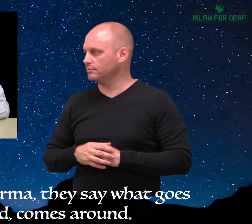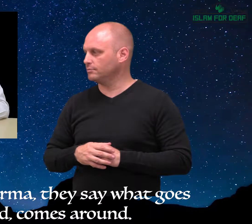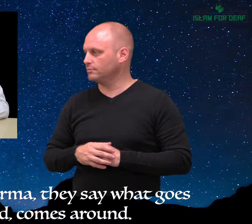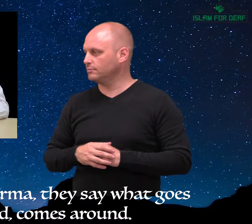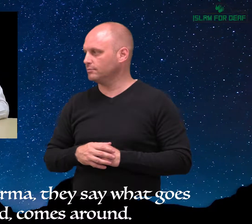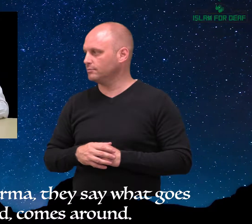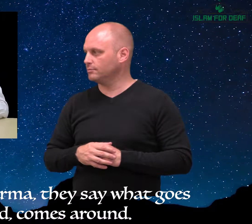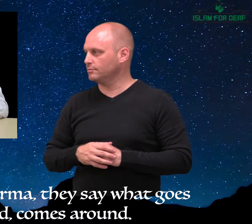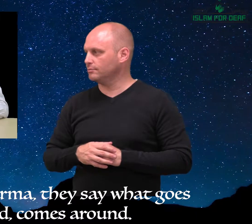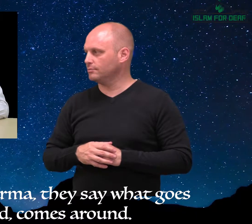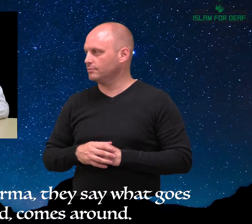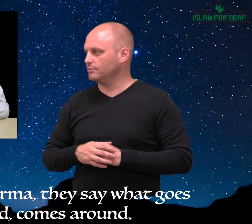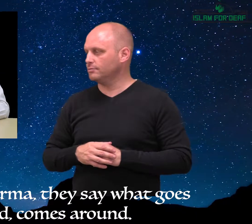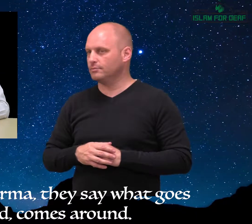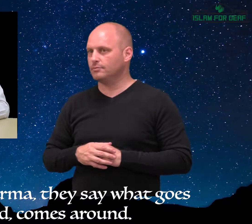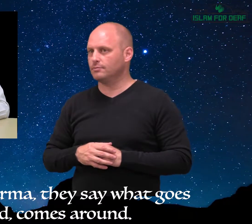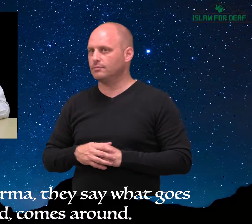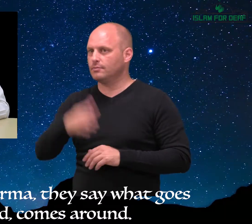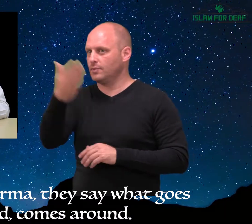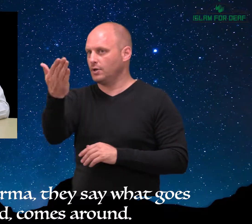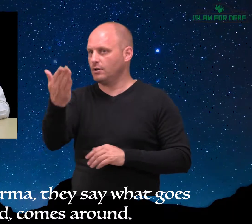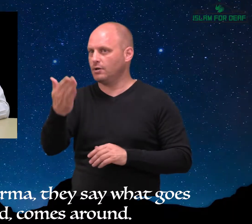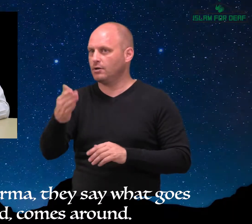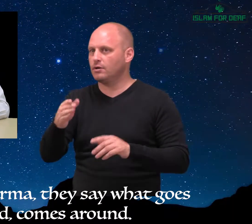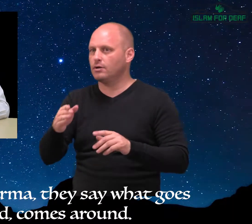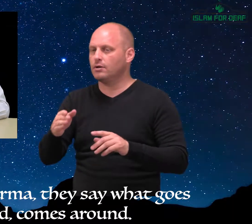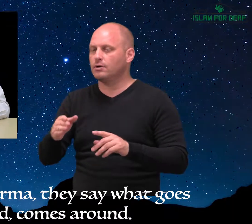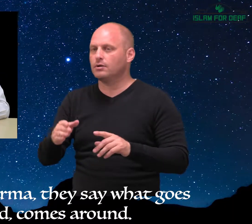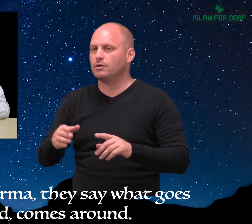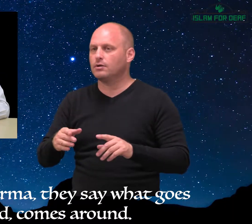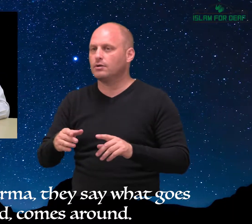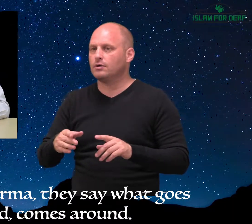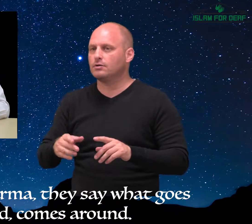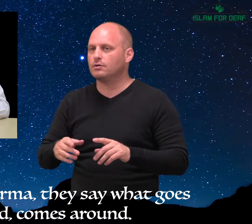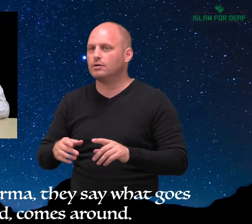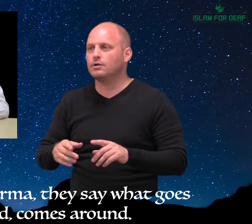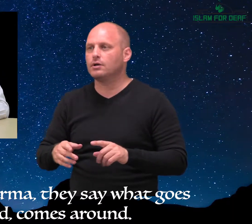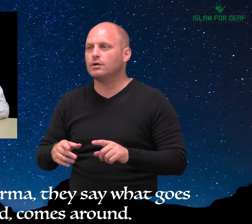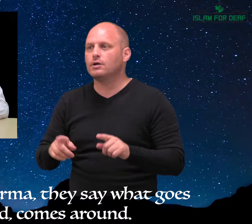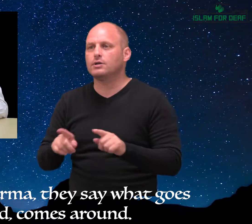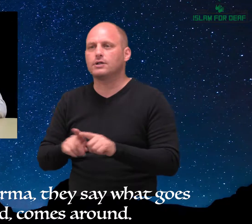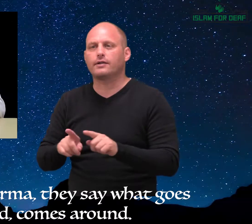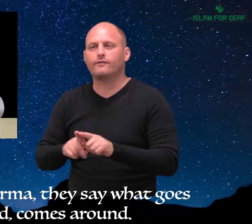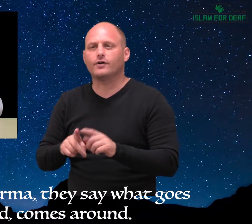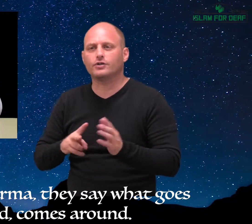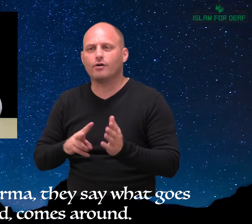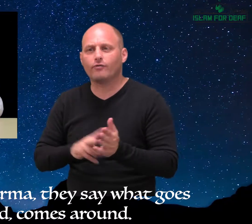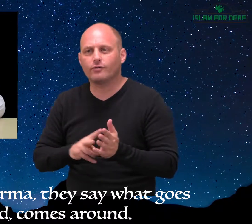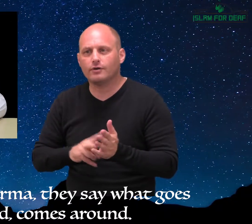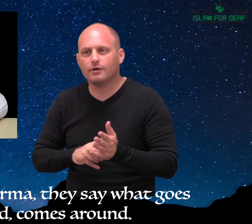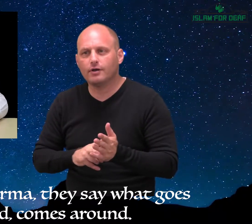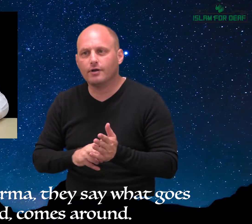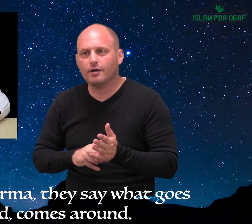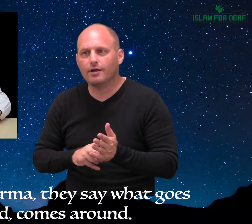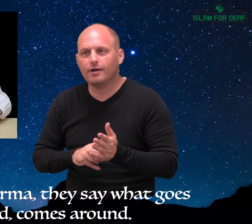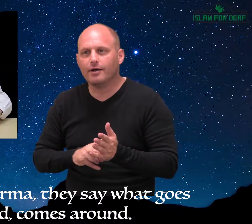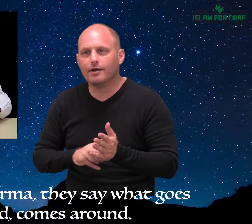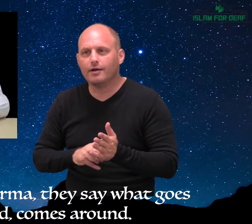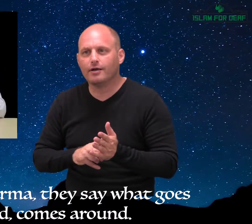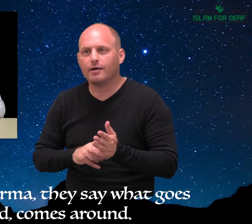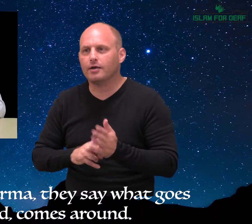Okay, karma is, yeah, I It's like their version of Qadr, but it's not. It's like the version of?